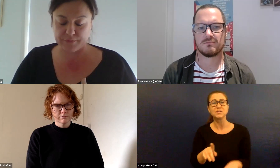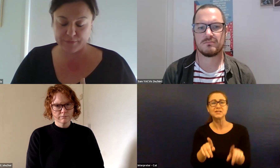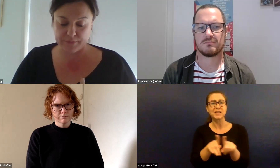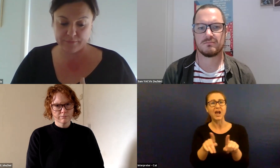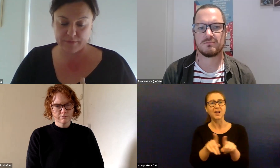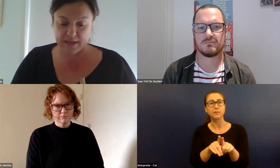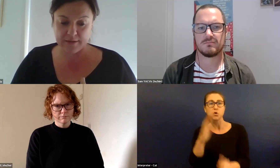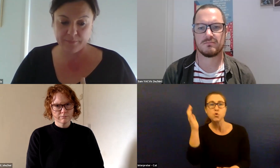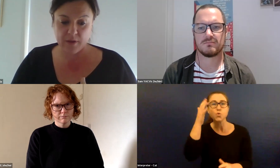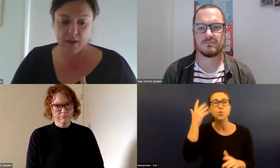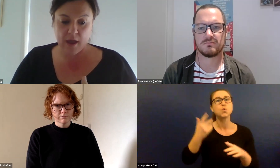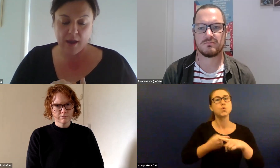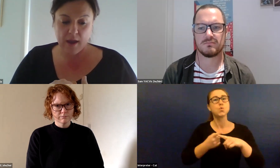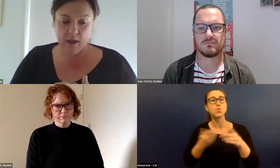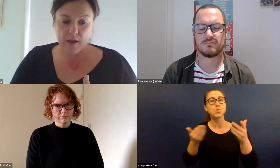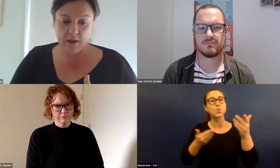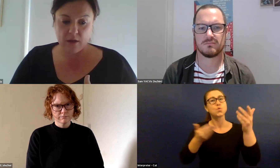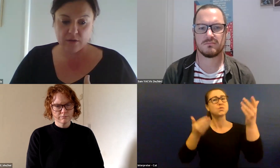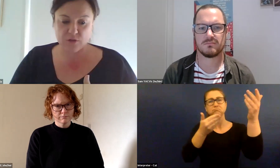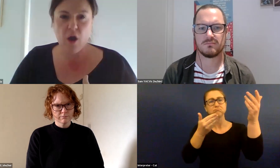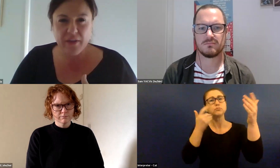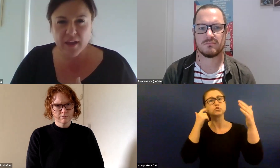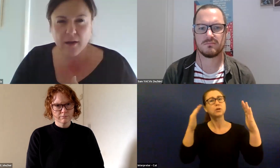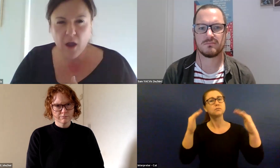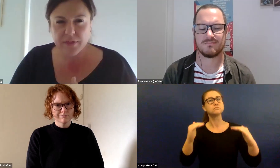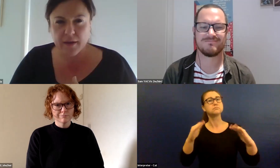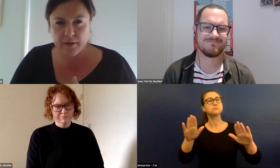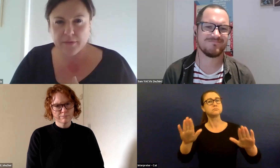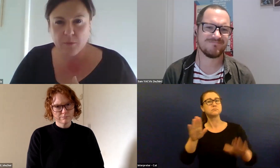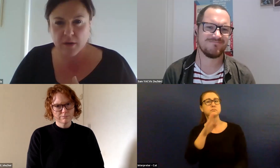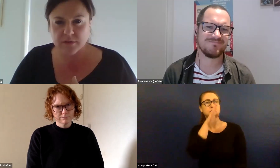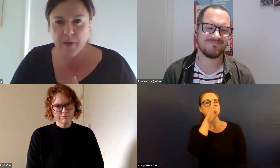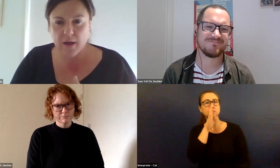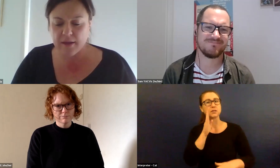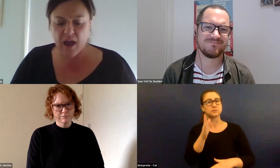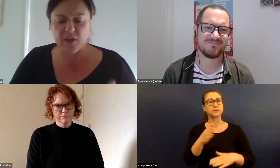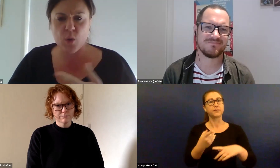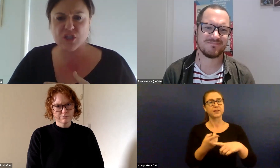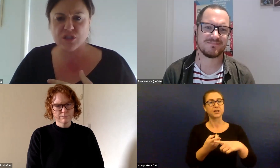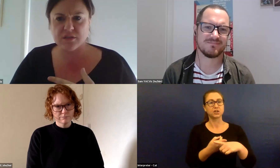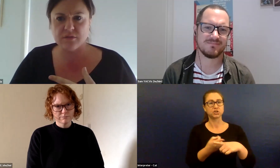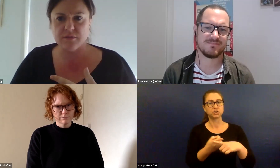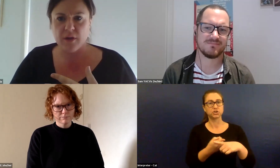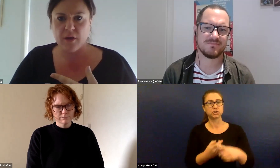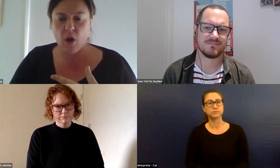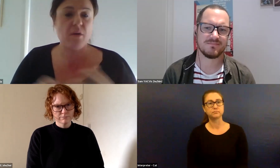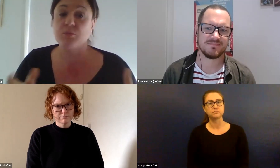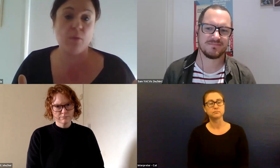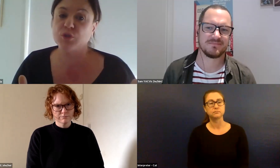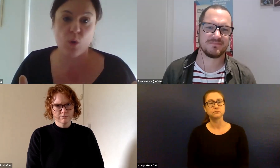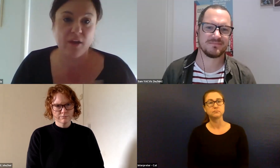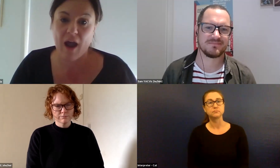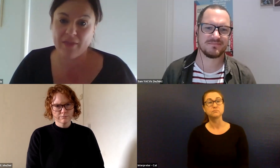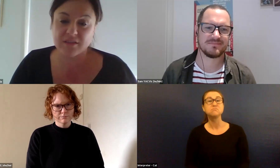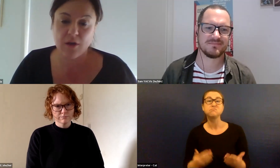of thing. So I think that one's about it. The other question,